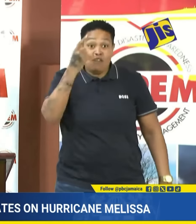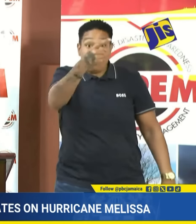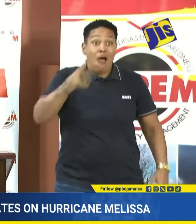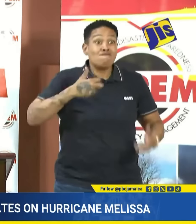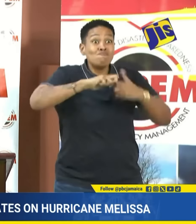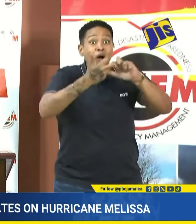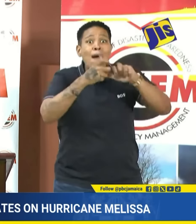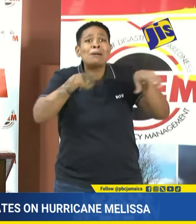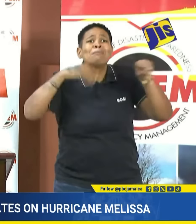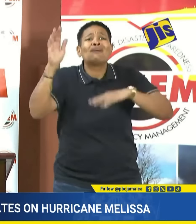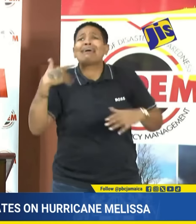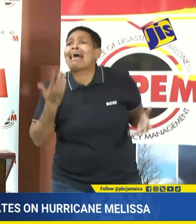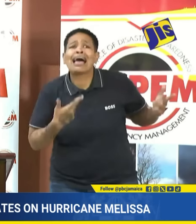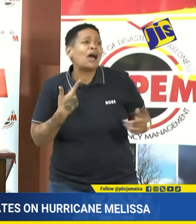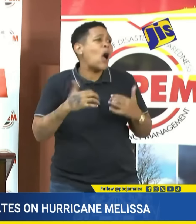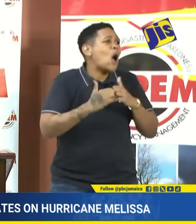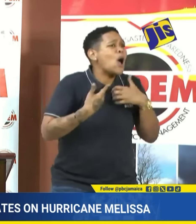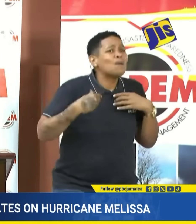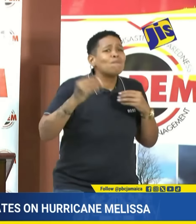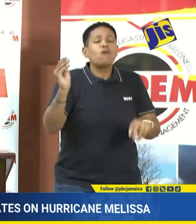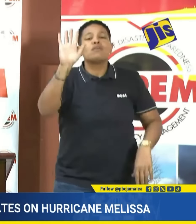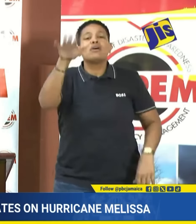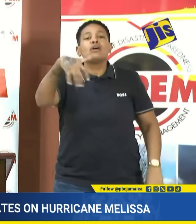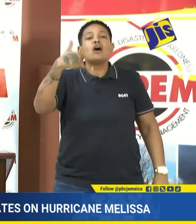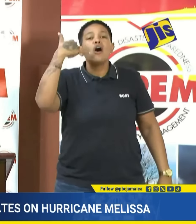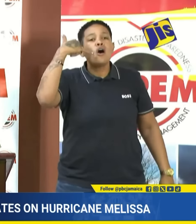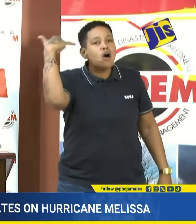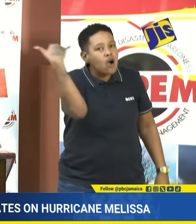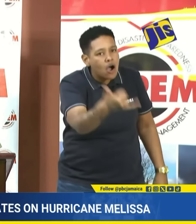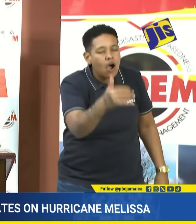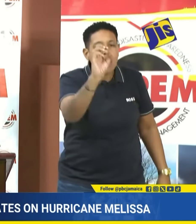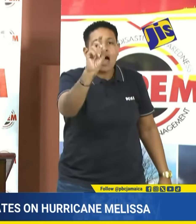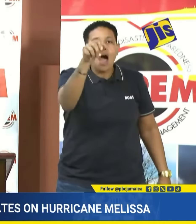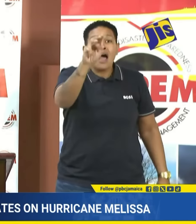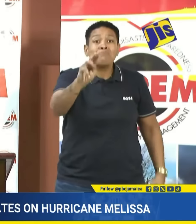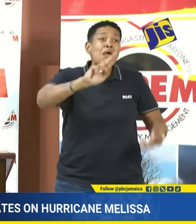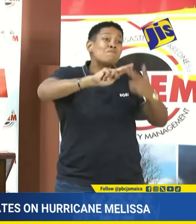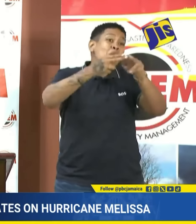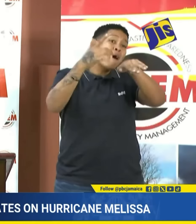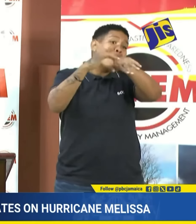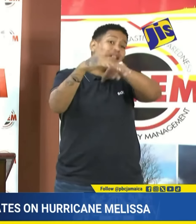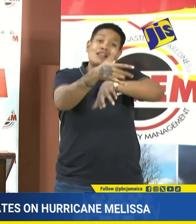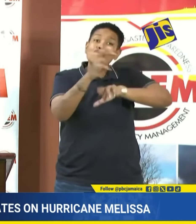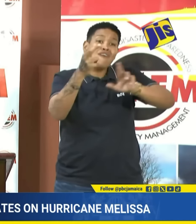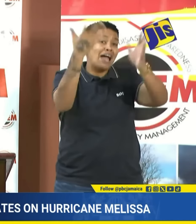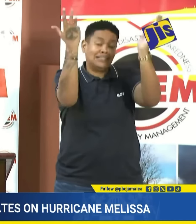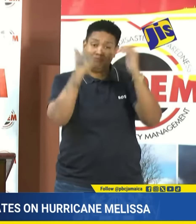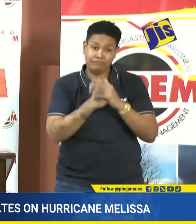having problems to move, call the ODPEM. The numbers are available.